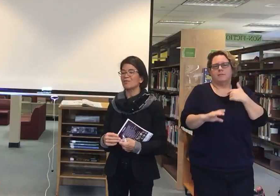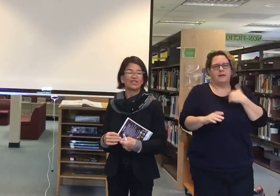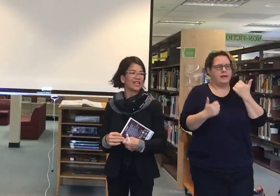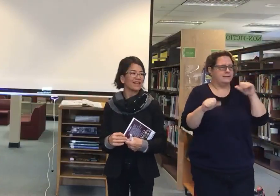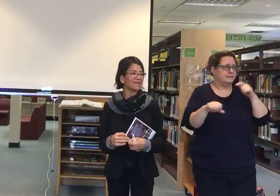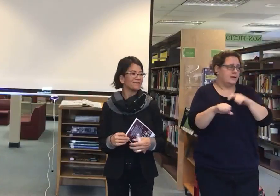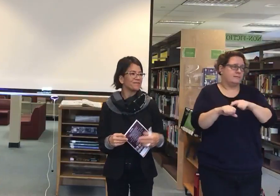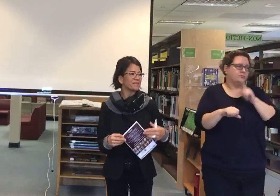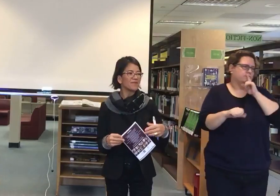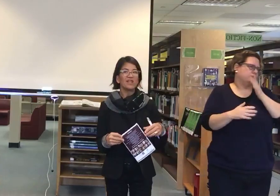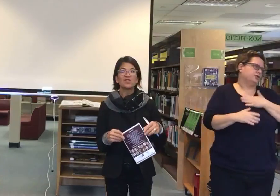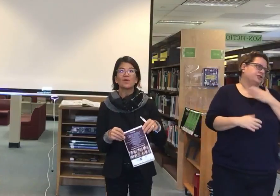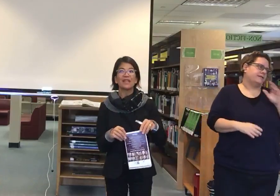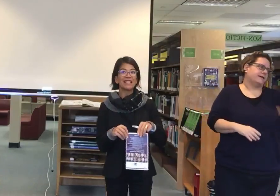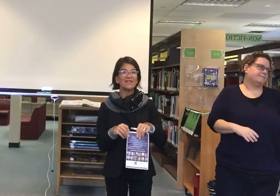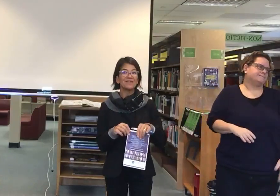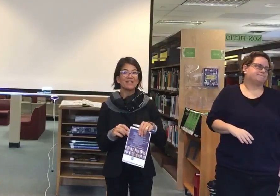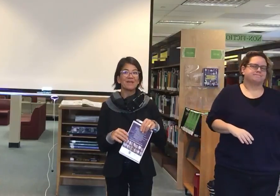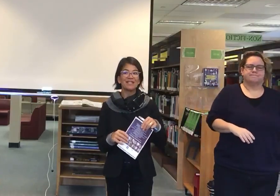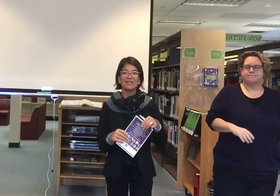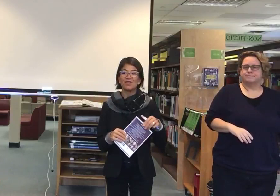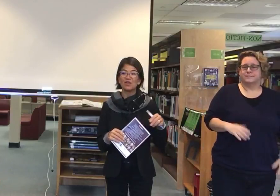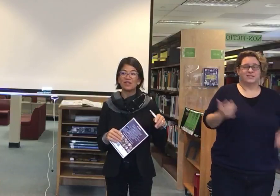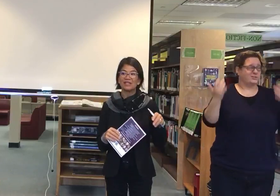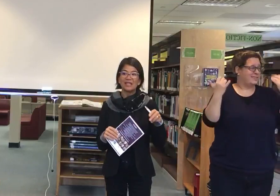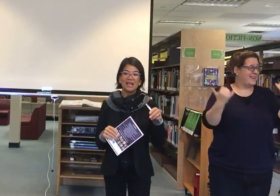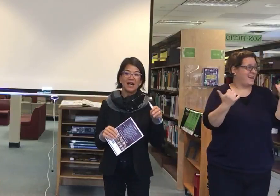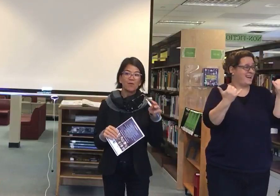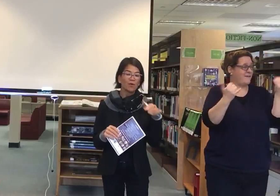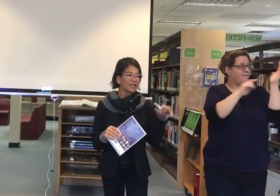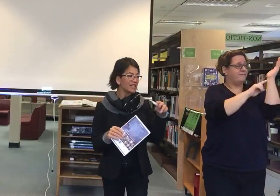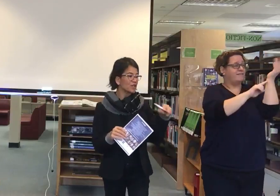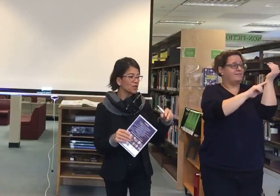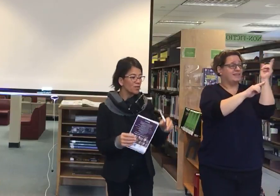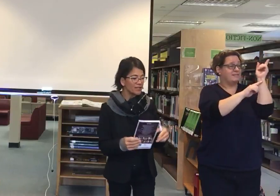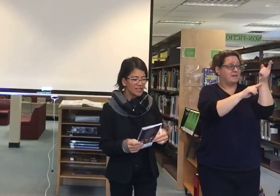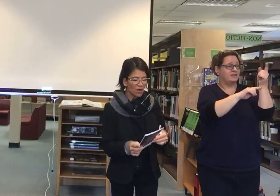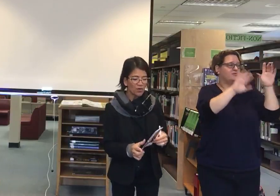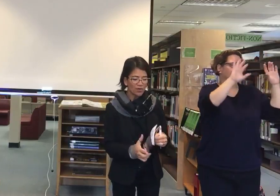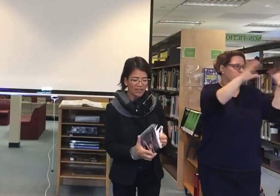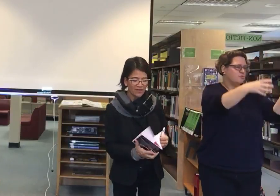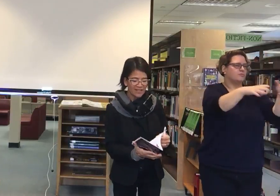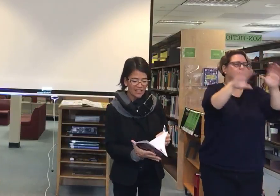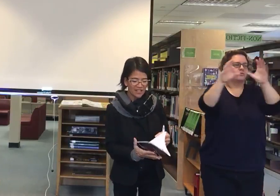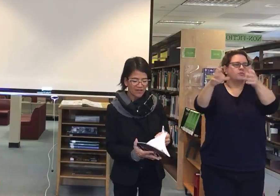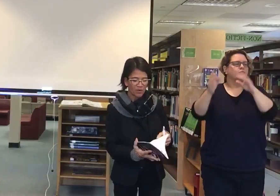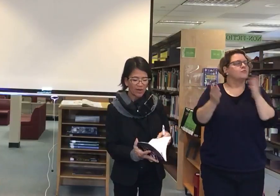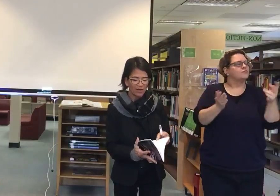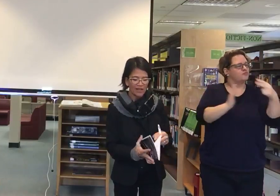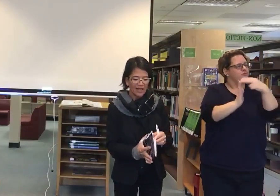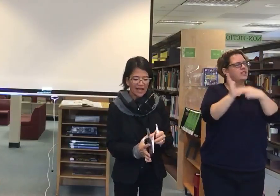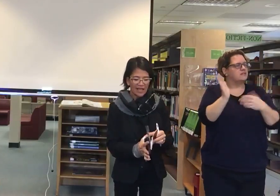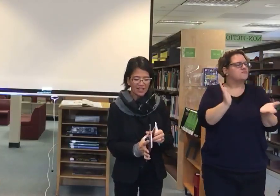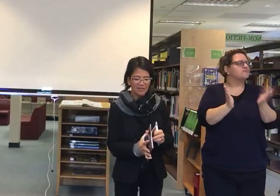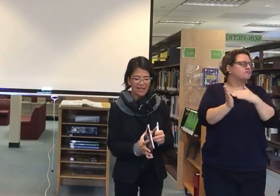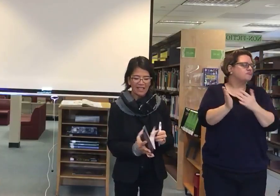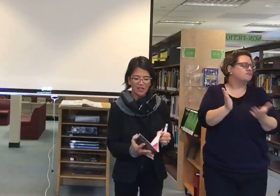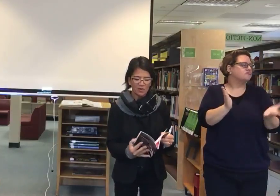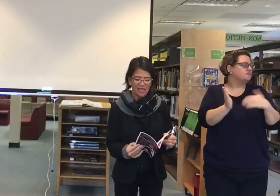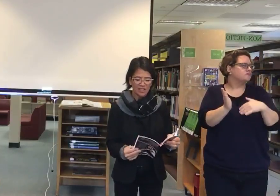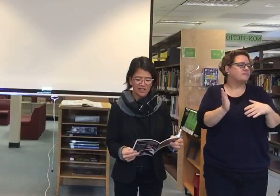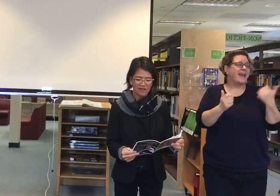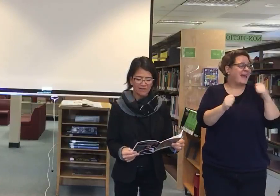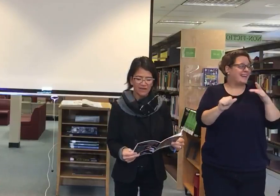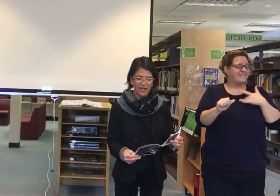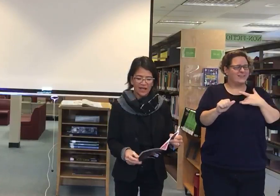and I would really appreciate that. So in the next 15 minutes, if you could work in your groups and just go through the different sections, if you will, and just make